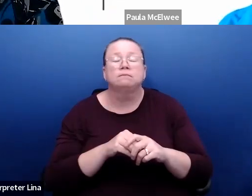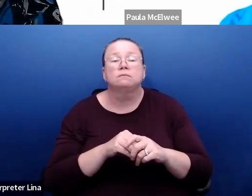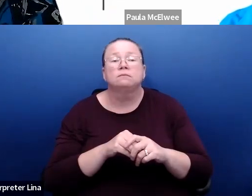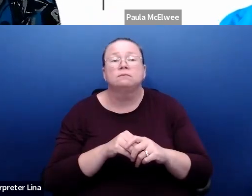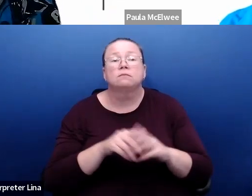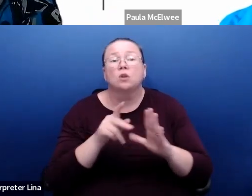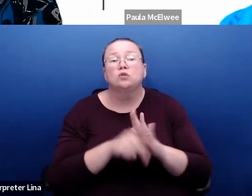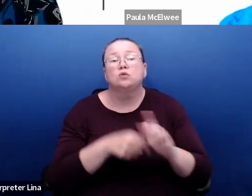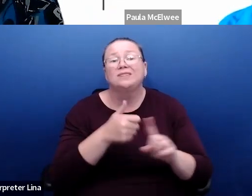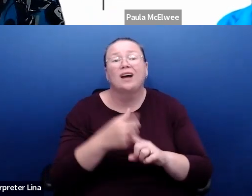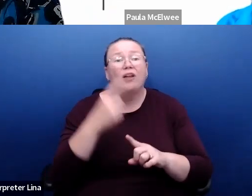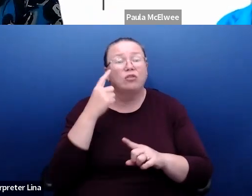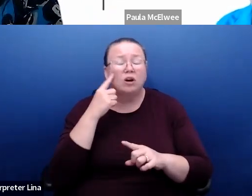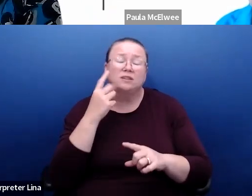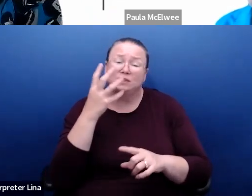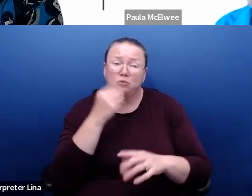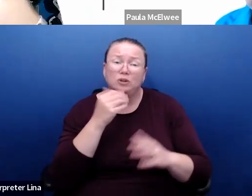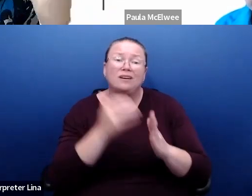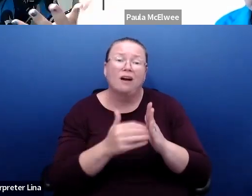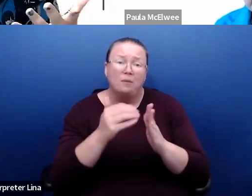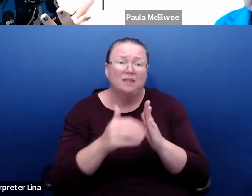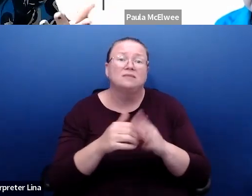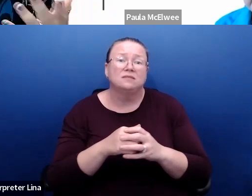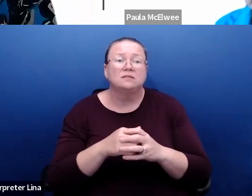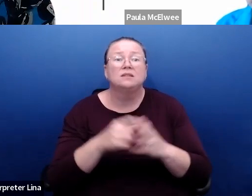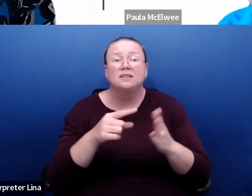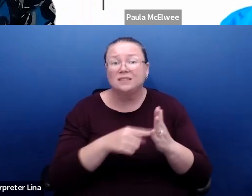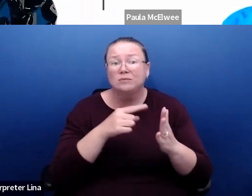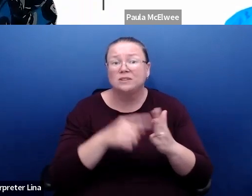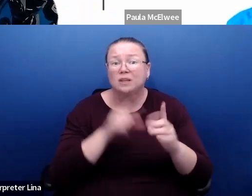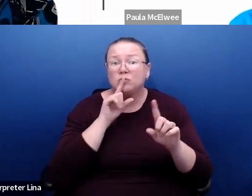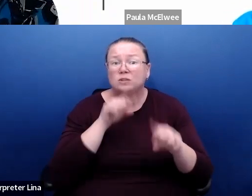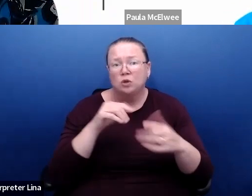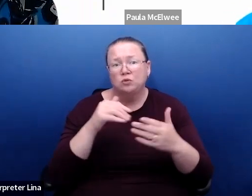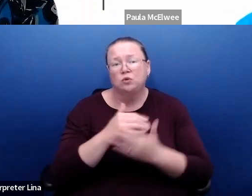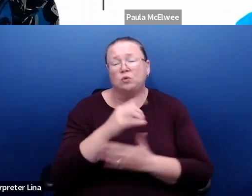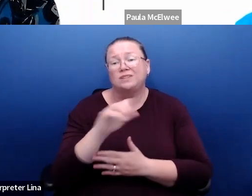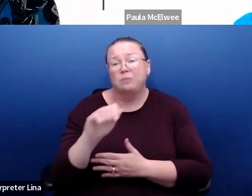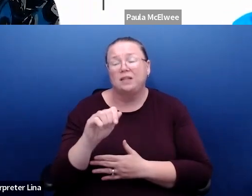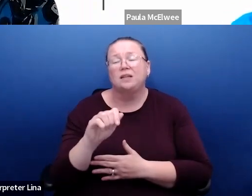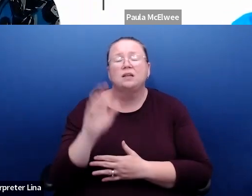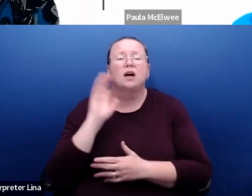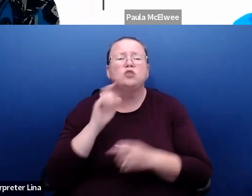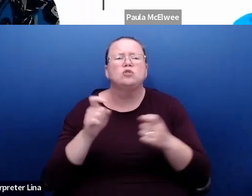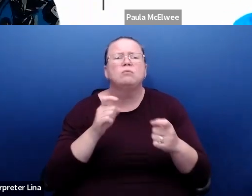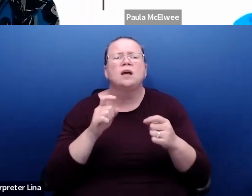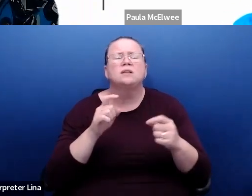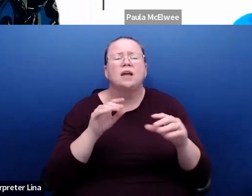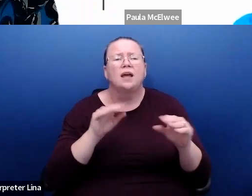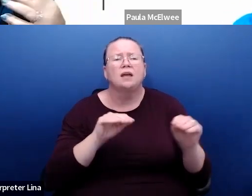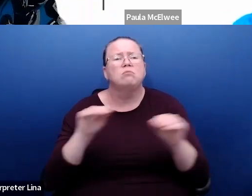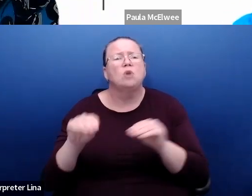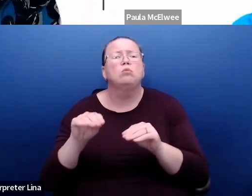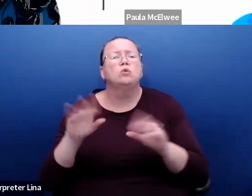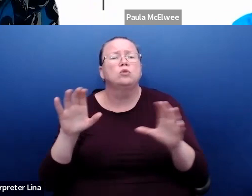Suicidal thoughts are actually relatively common. And are sometimes a response to a new disability. I used to manage a mobile crisis team,